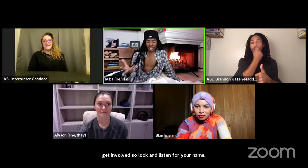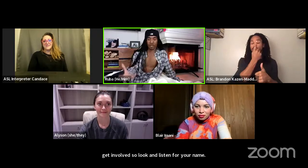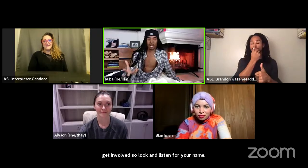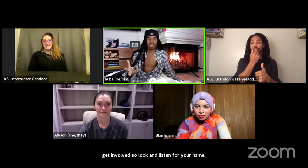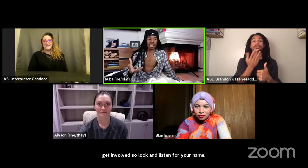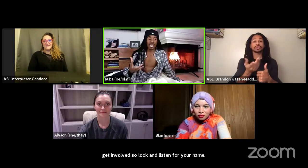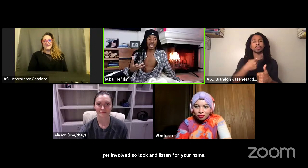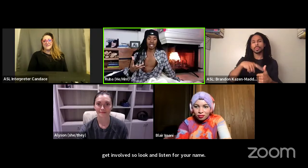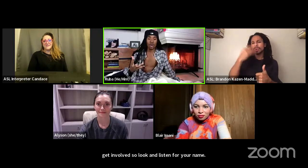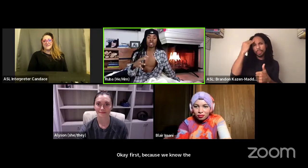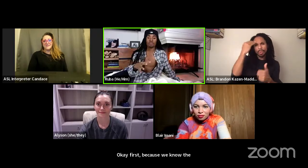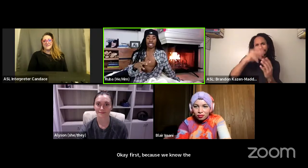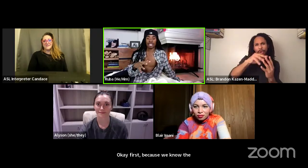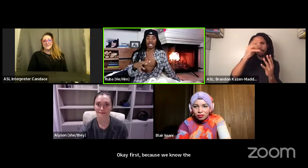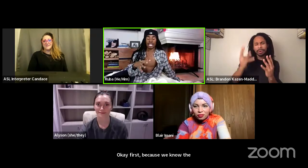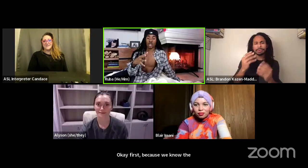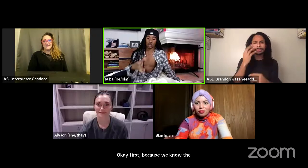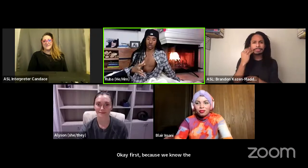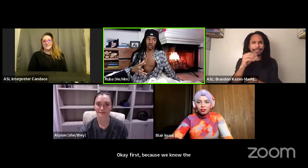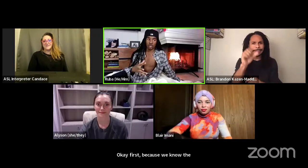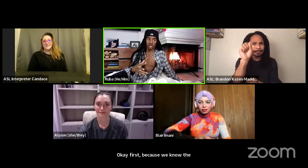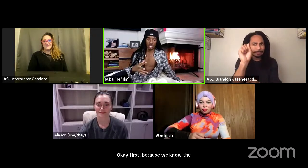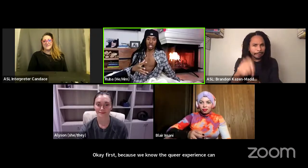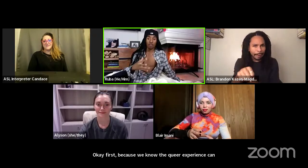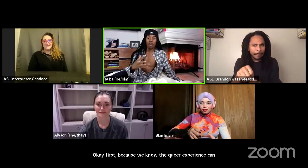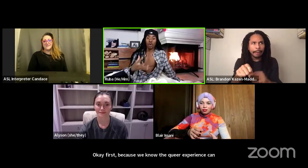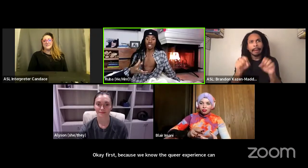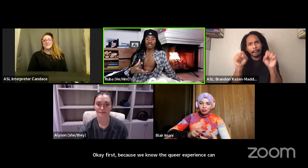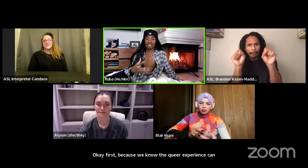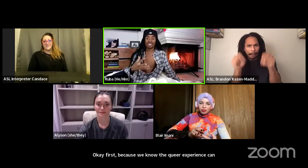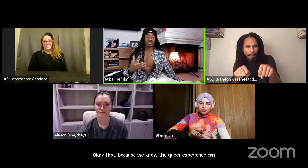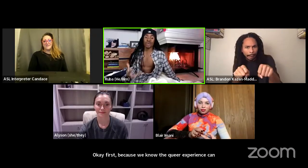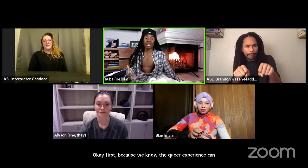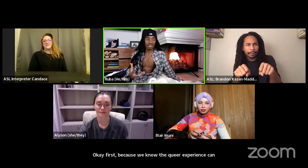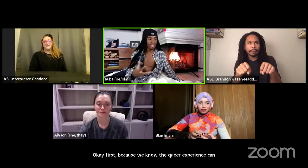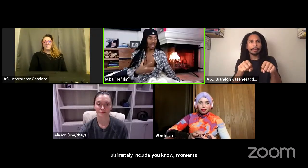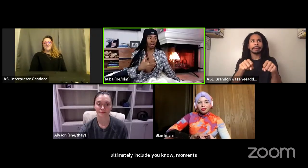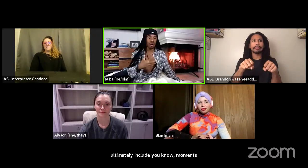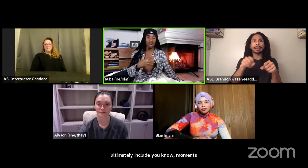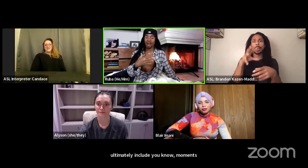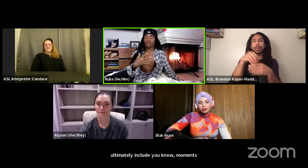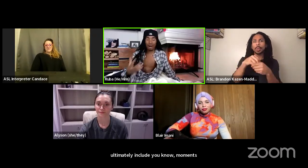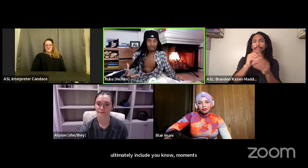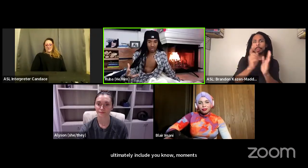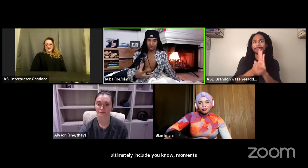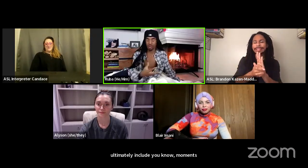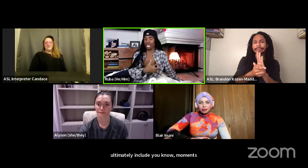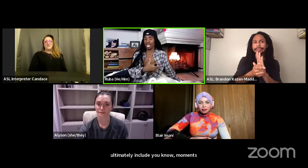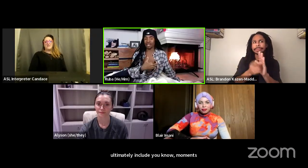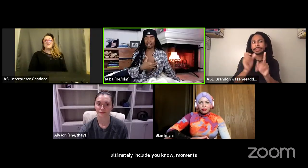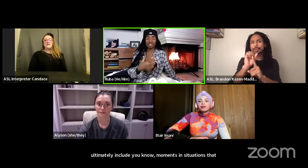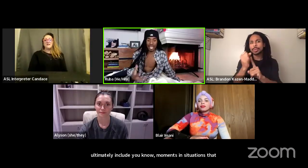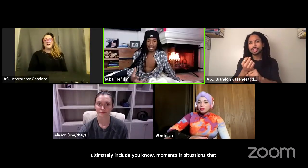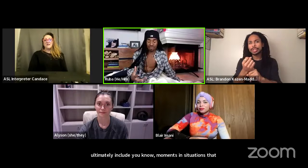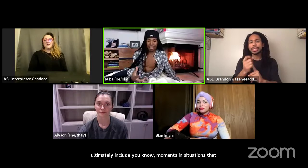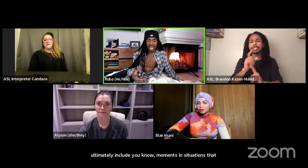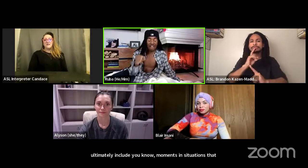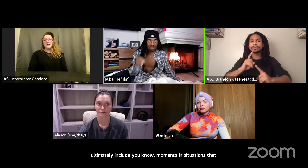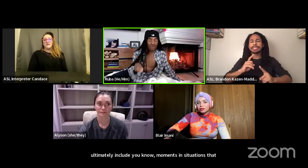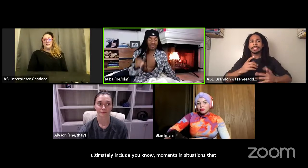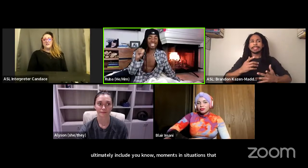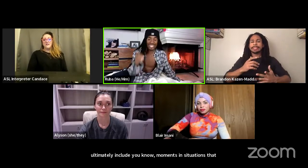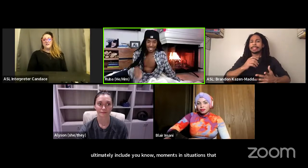queer experience can ultimately include, you know, moments and situations that are uncomfortable and